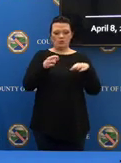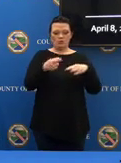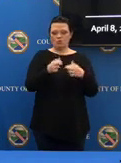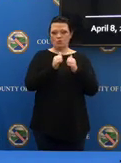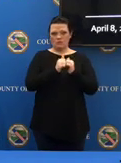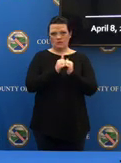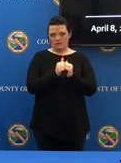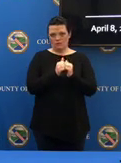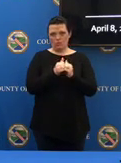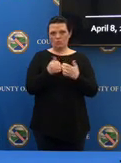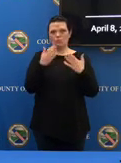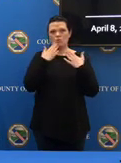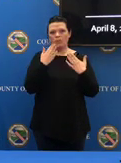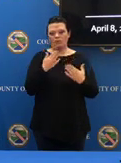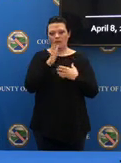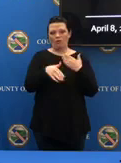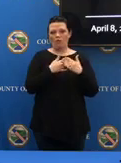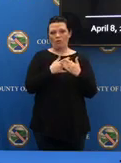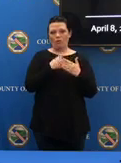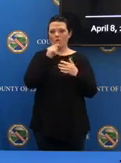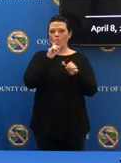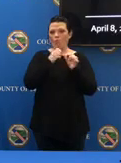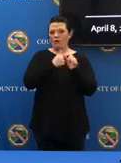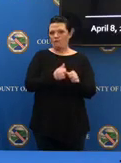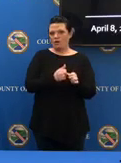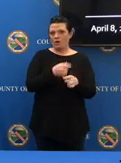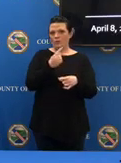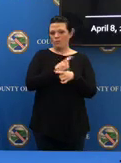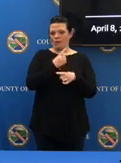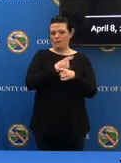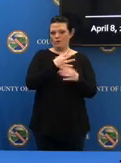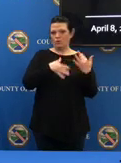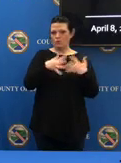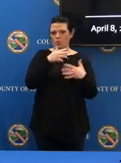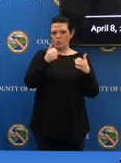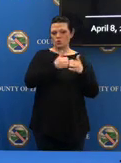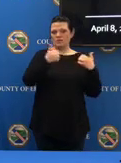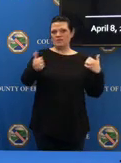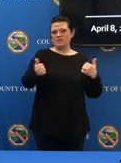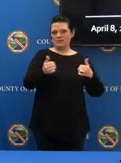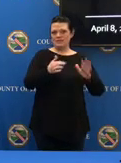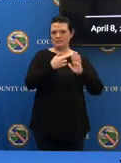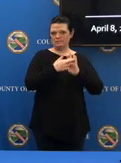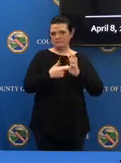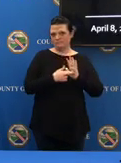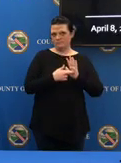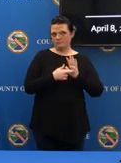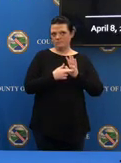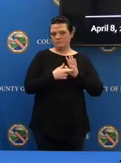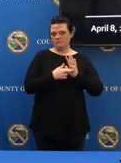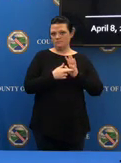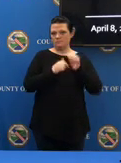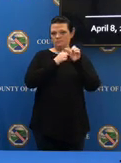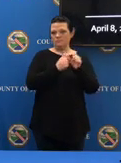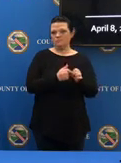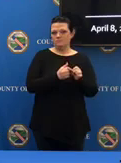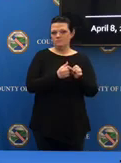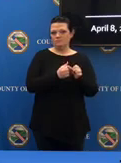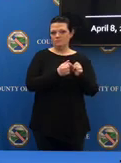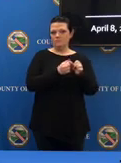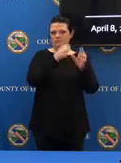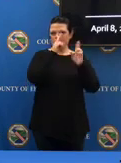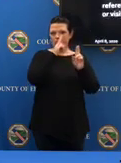So I want to thank each and every one of those who are following proper social distancing guidelines with regards to the observance of Seders for